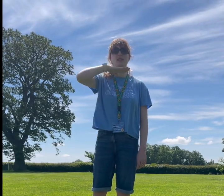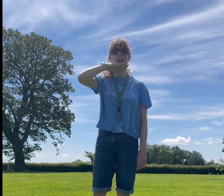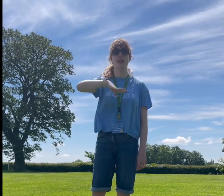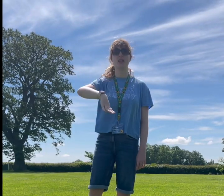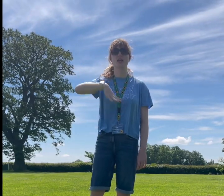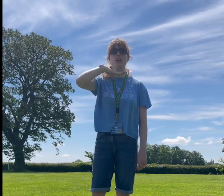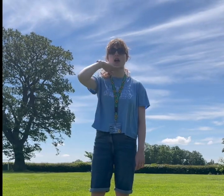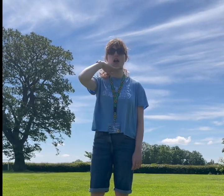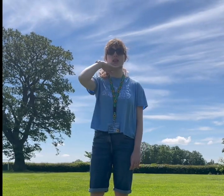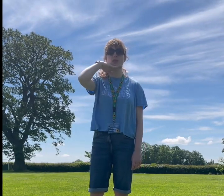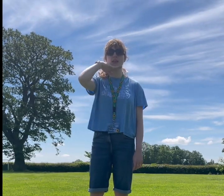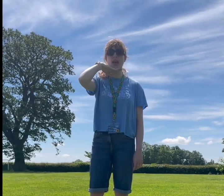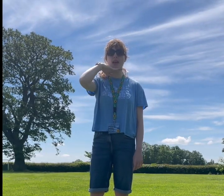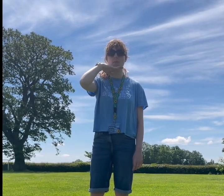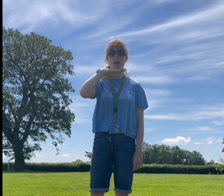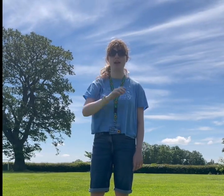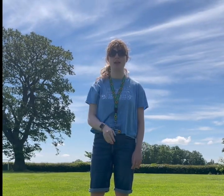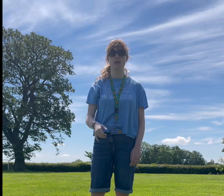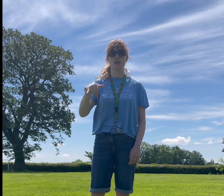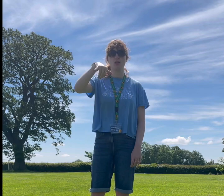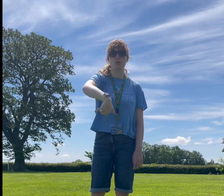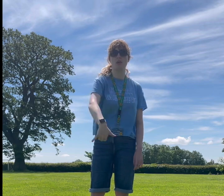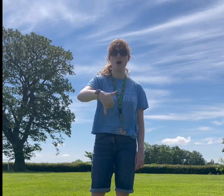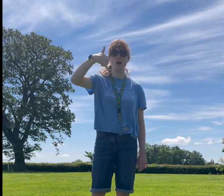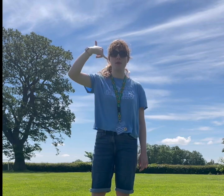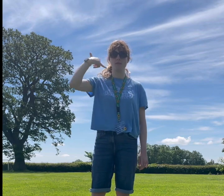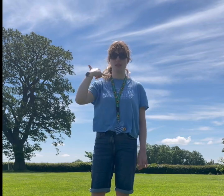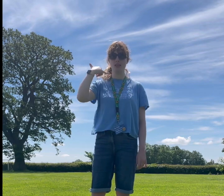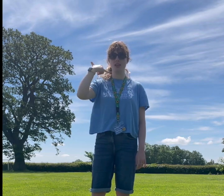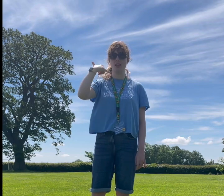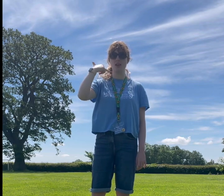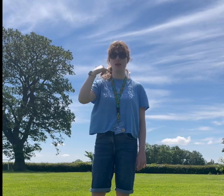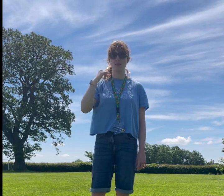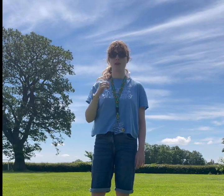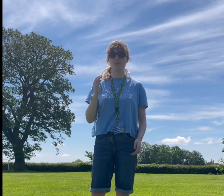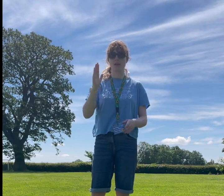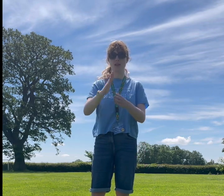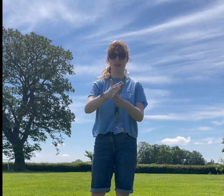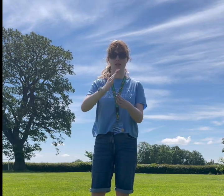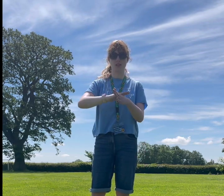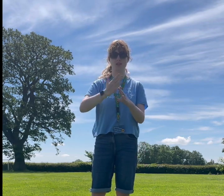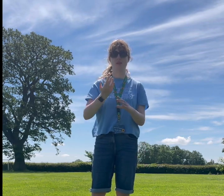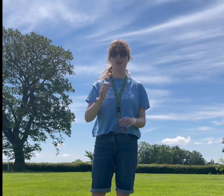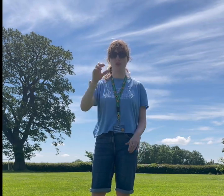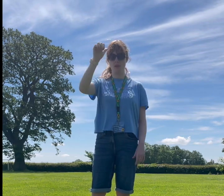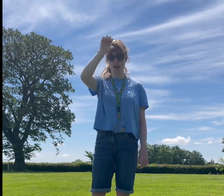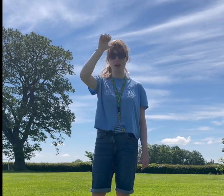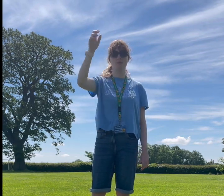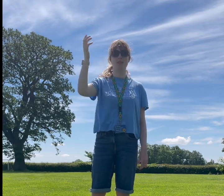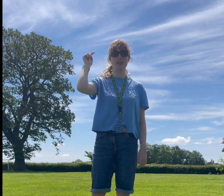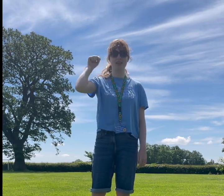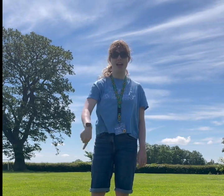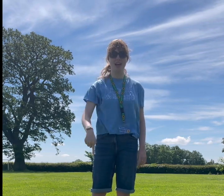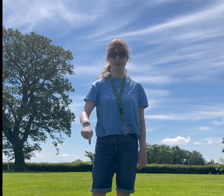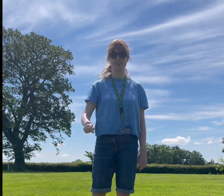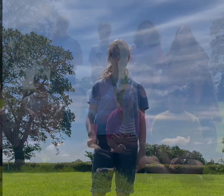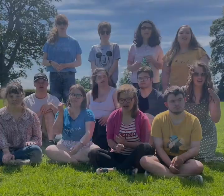You've taken all you can there You call me up Because you know I'll be there